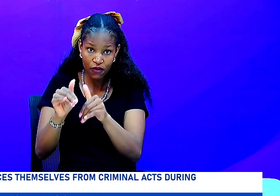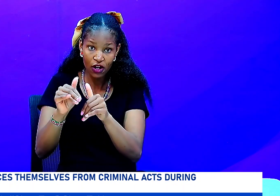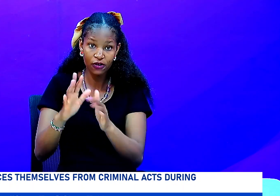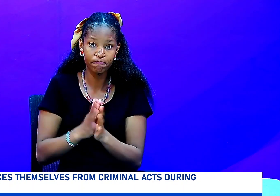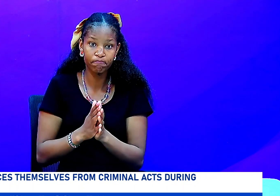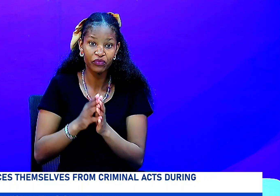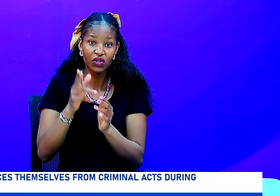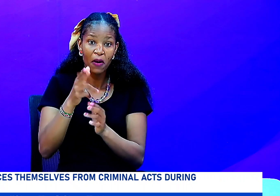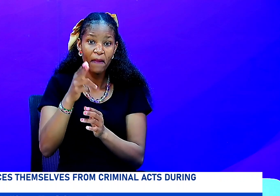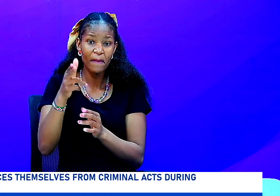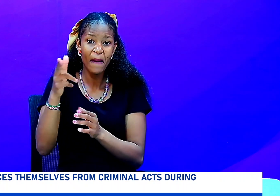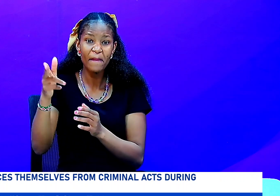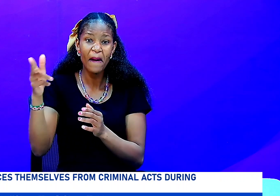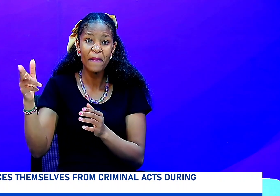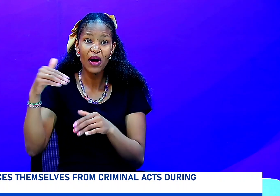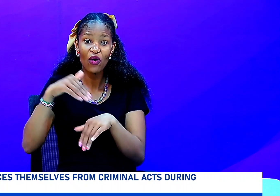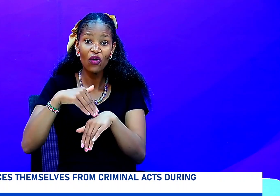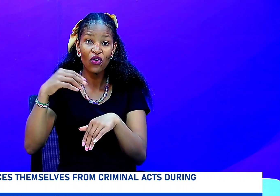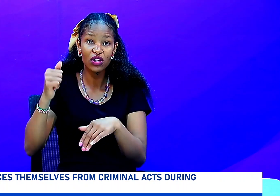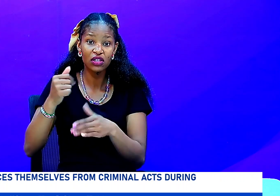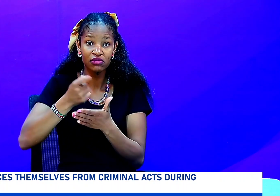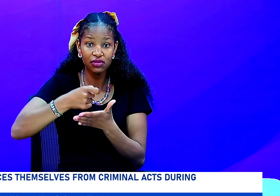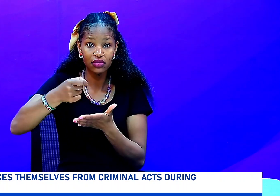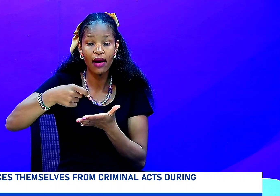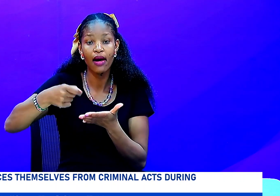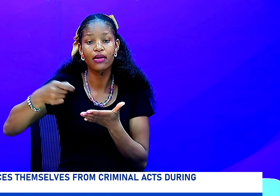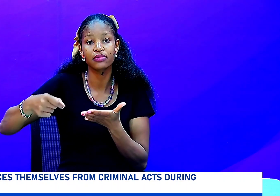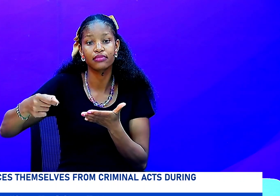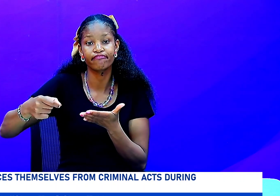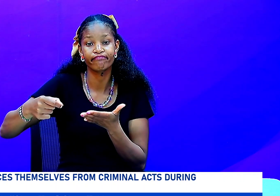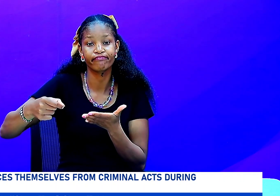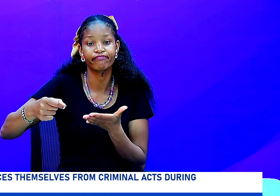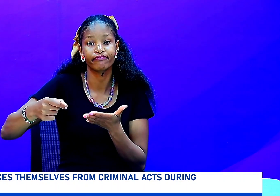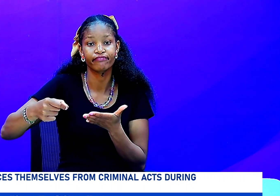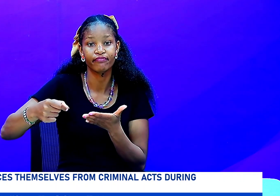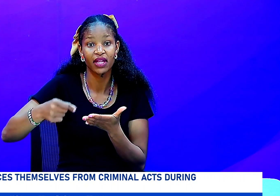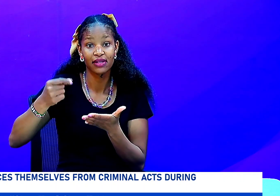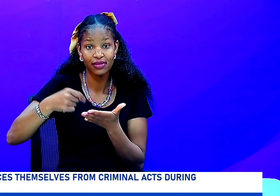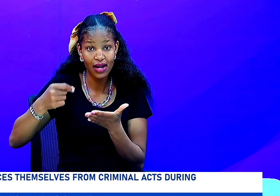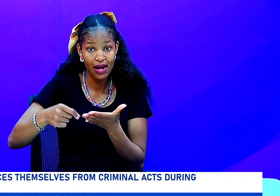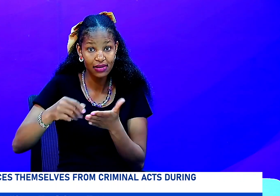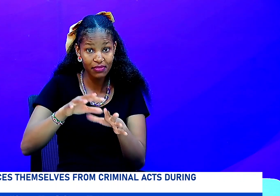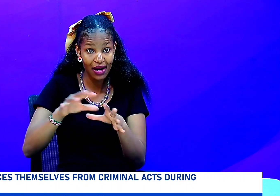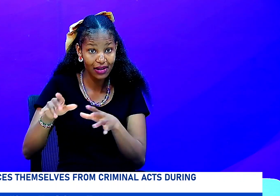sight remarks with former Interior Cabinet Secretary Fred Matiang'i,